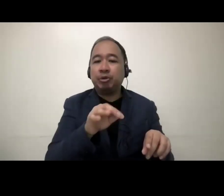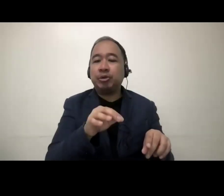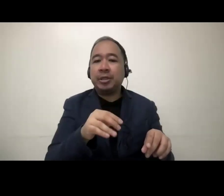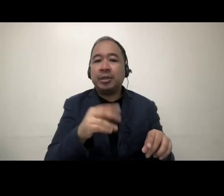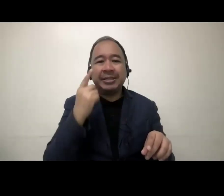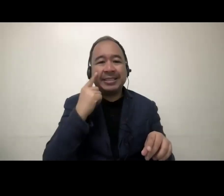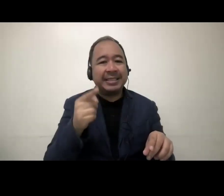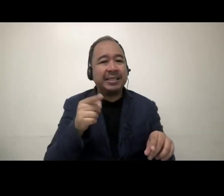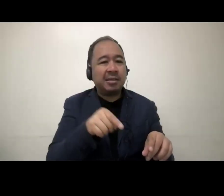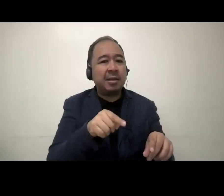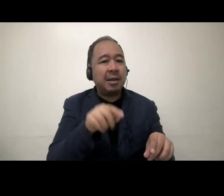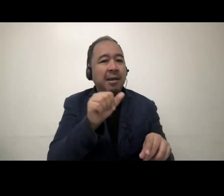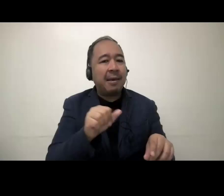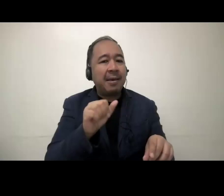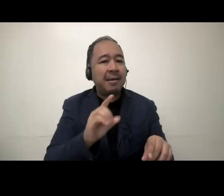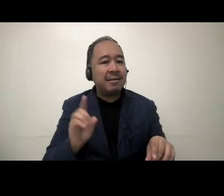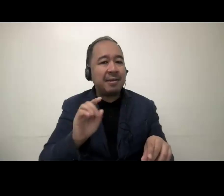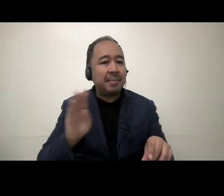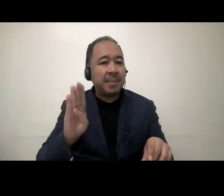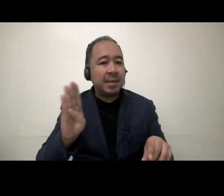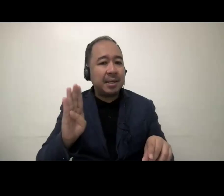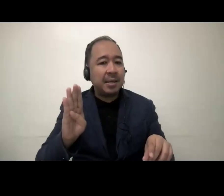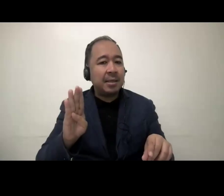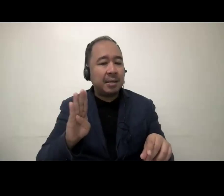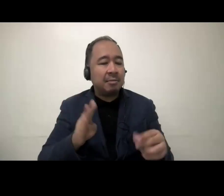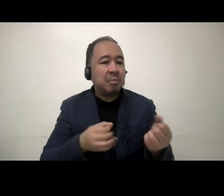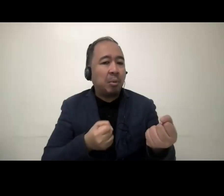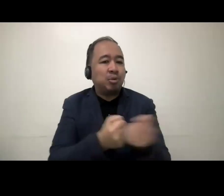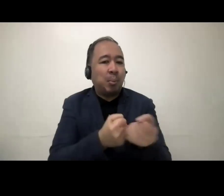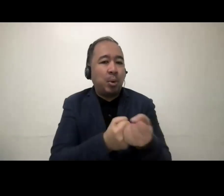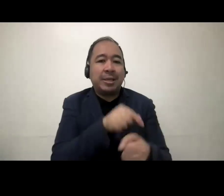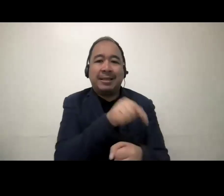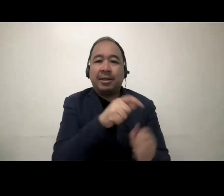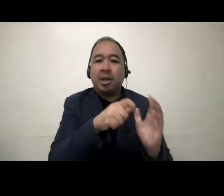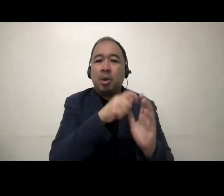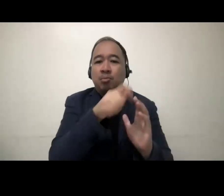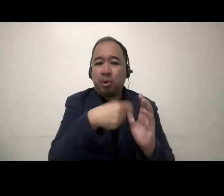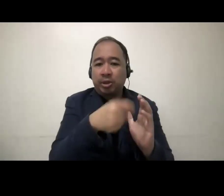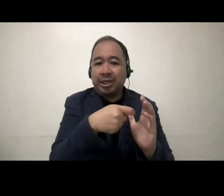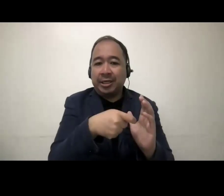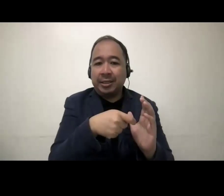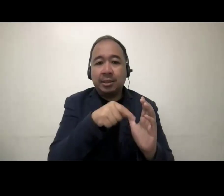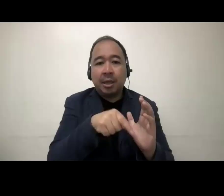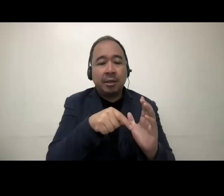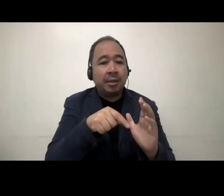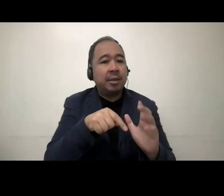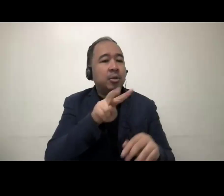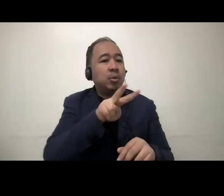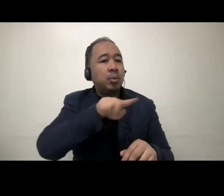going to produce 2.5 gigawatts of electricity and supposed to power 2 million